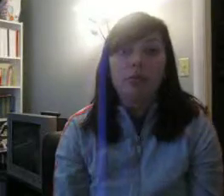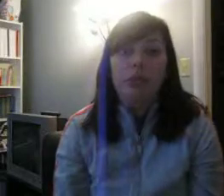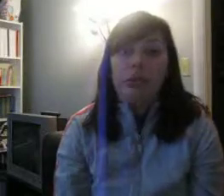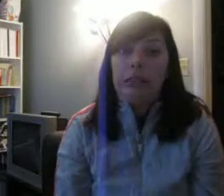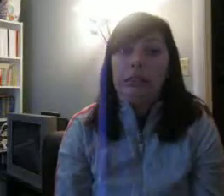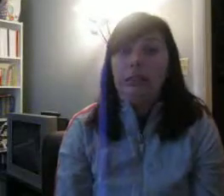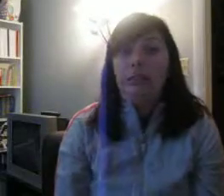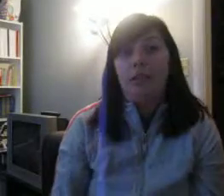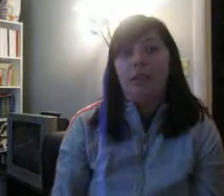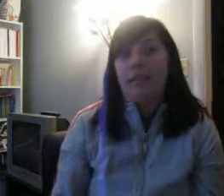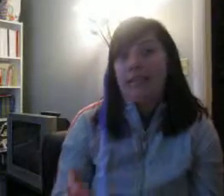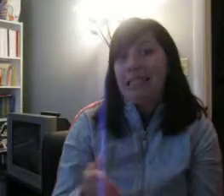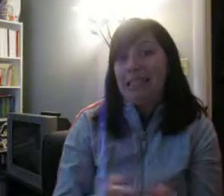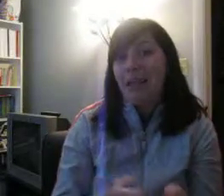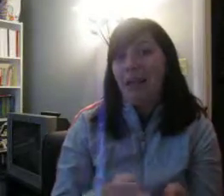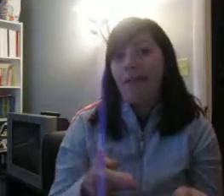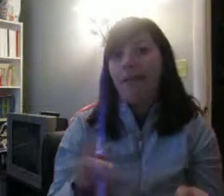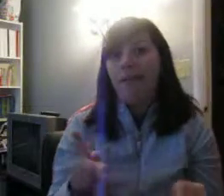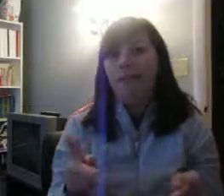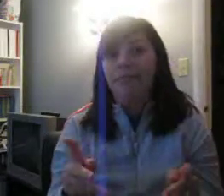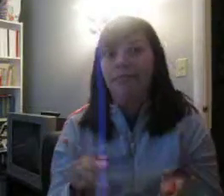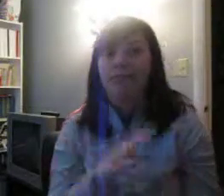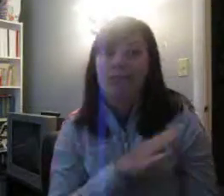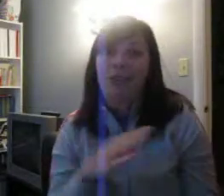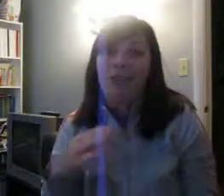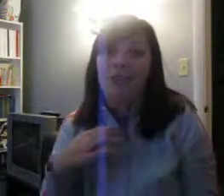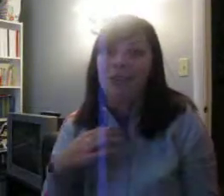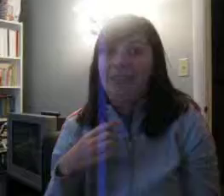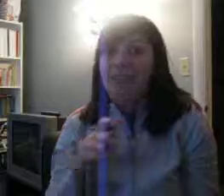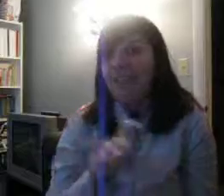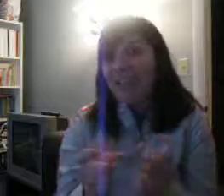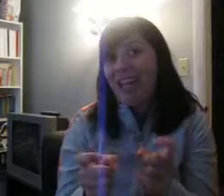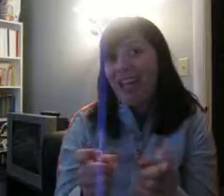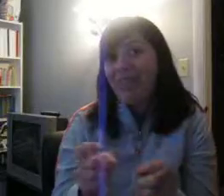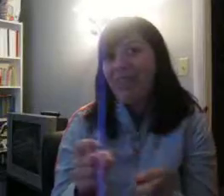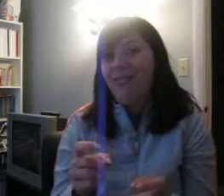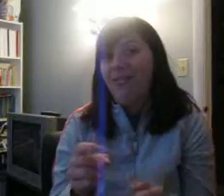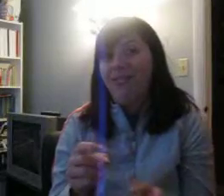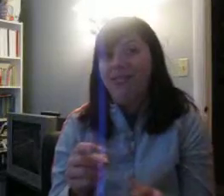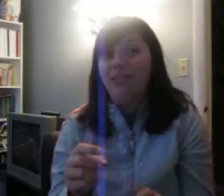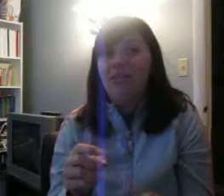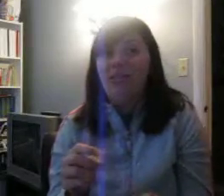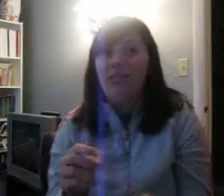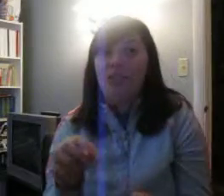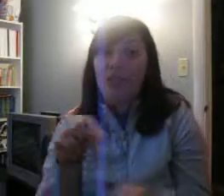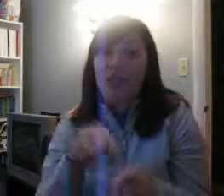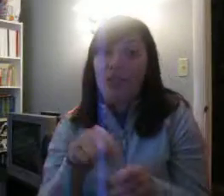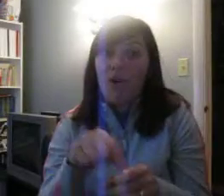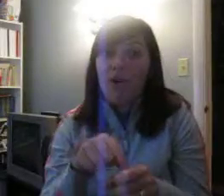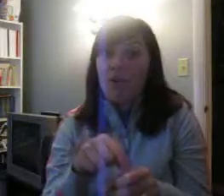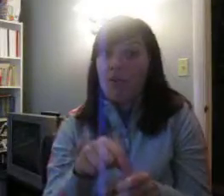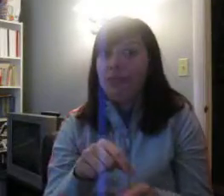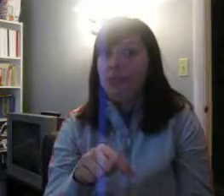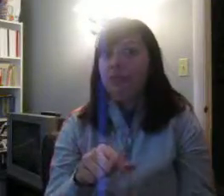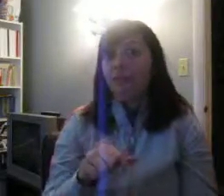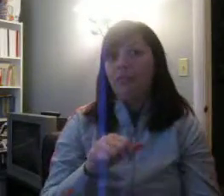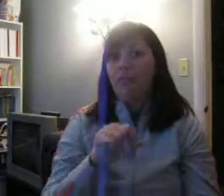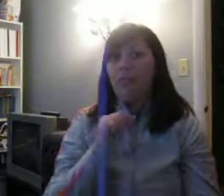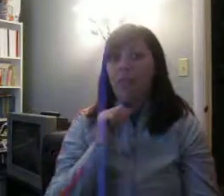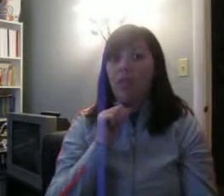mad. So if that happens, it will obviously alter the outcome. But let's say a lot of people